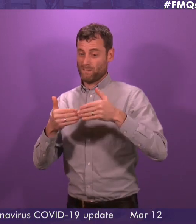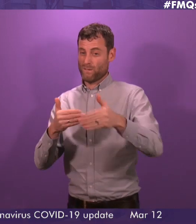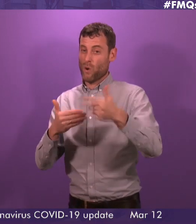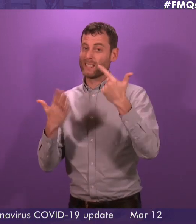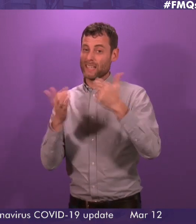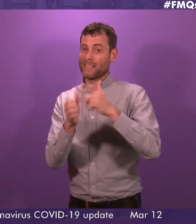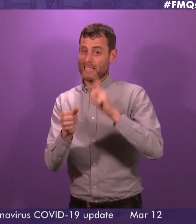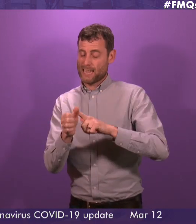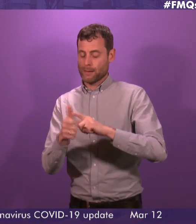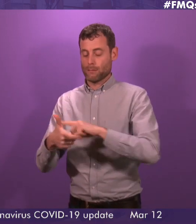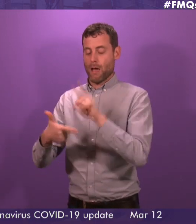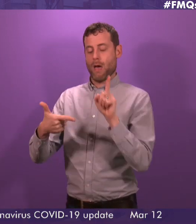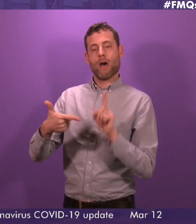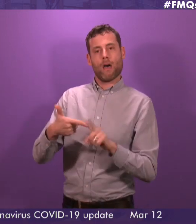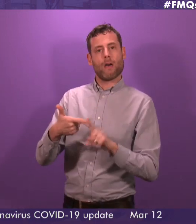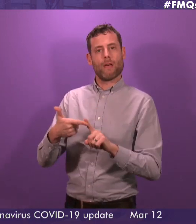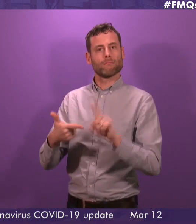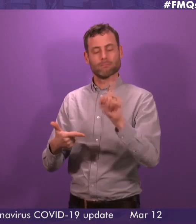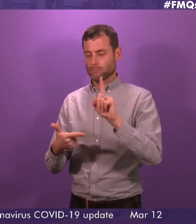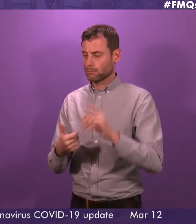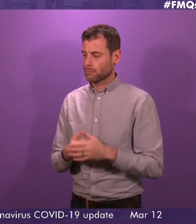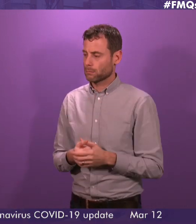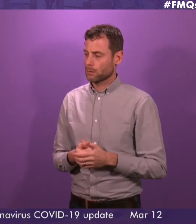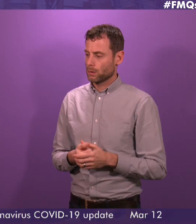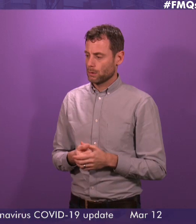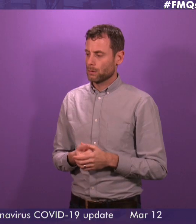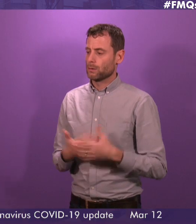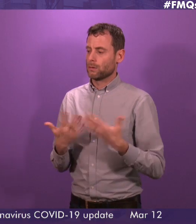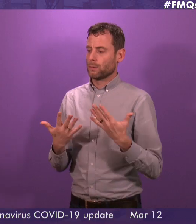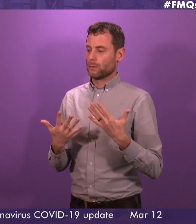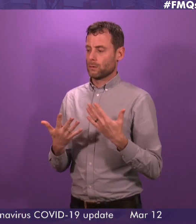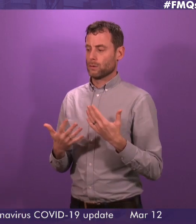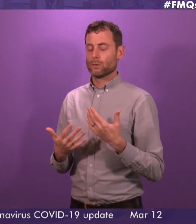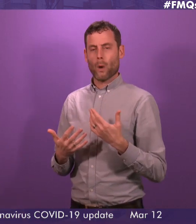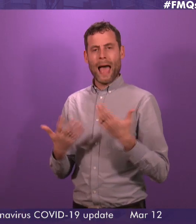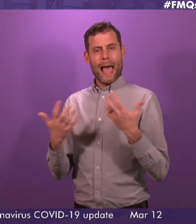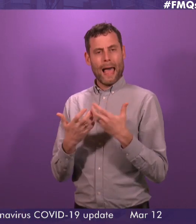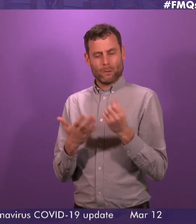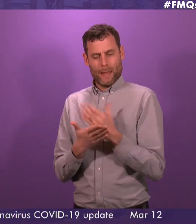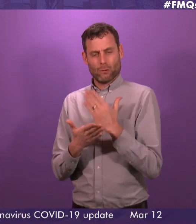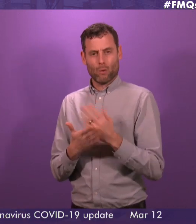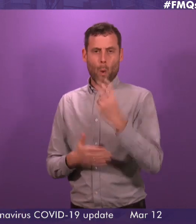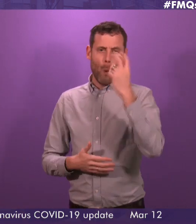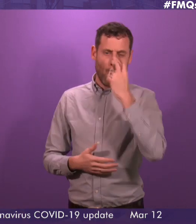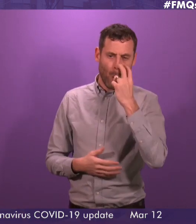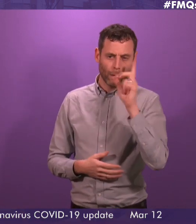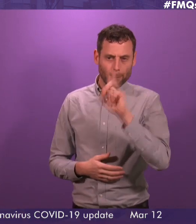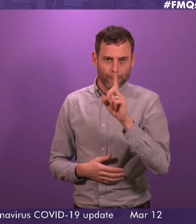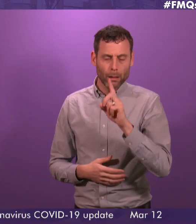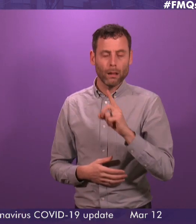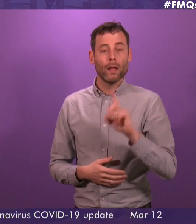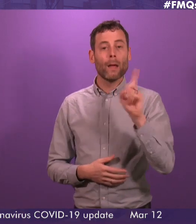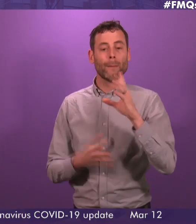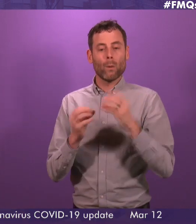Other measures will include what steps we need to take for the two vulnerable groups in particular that I mentioned, those